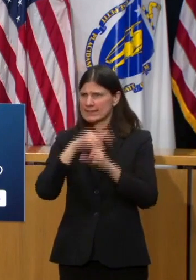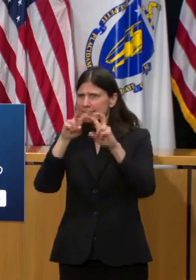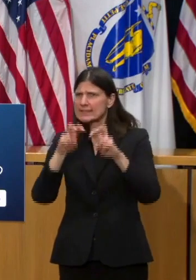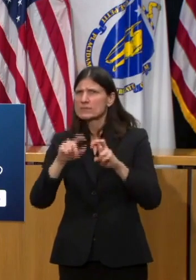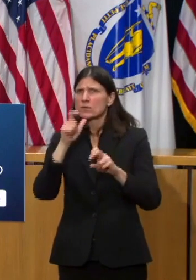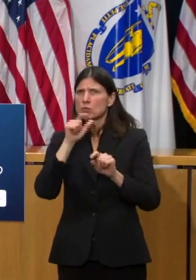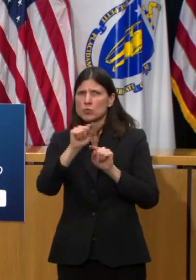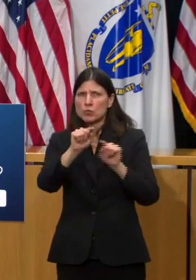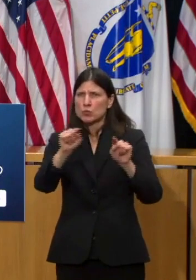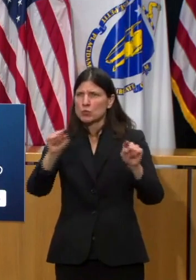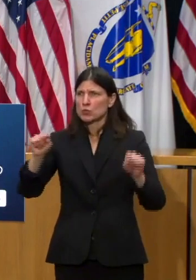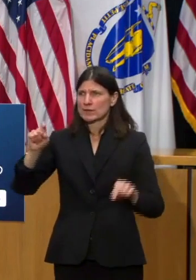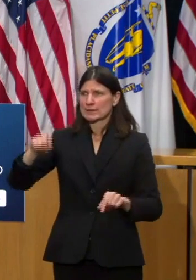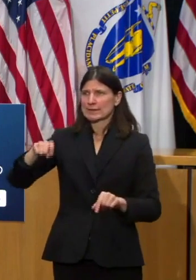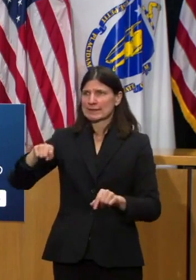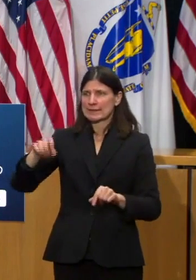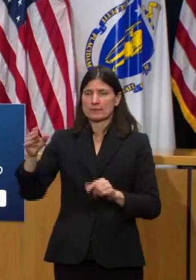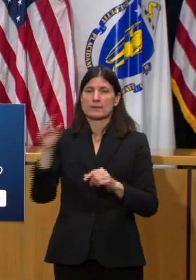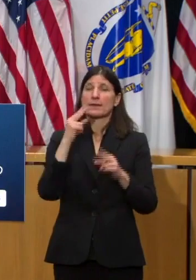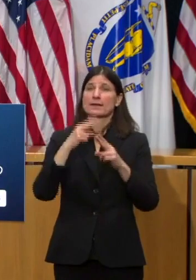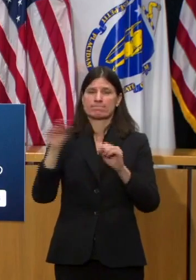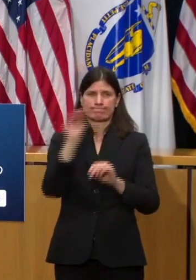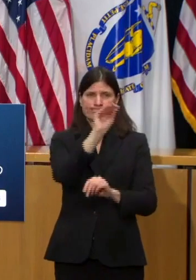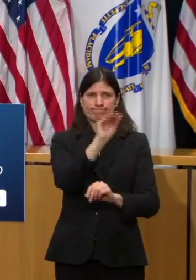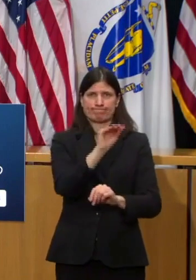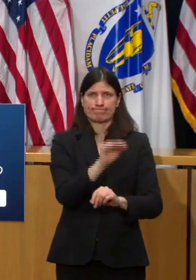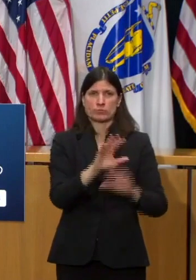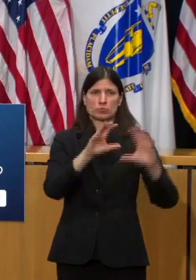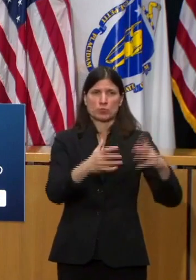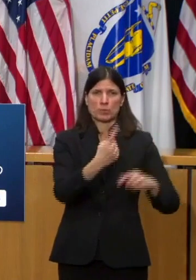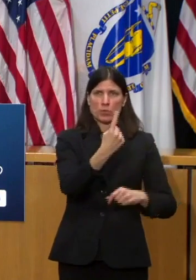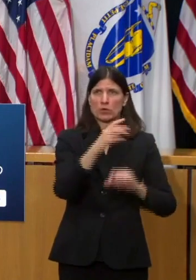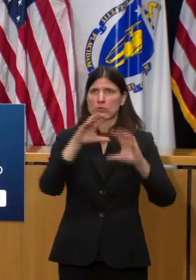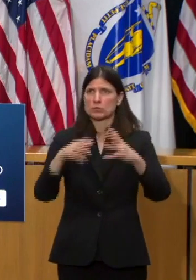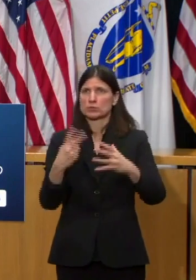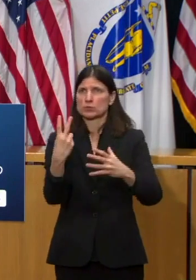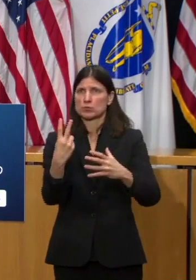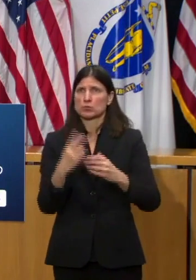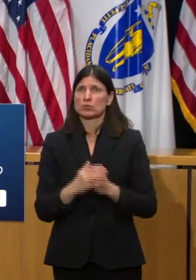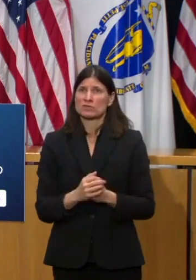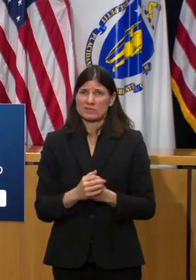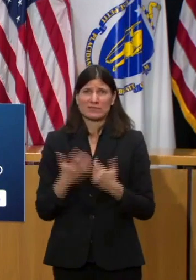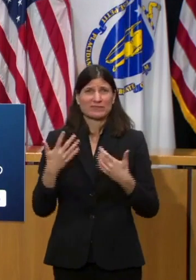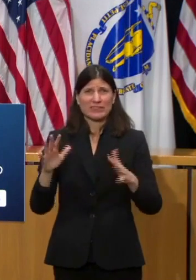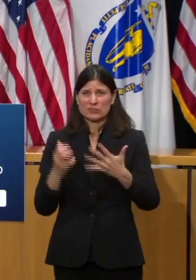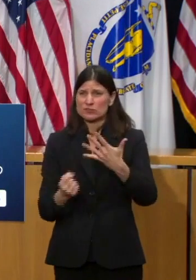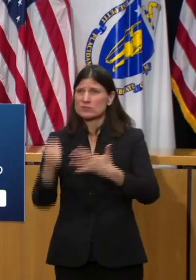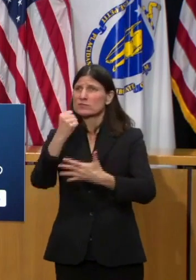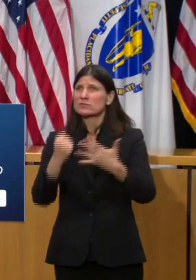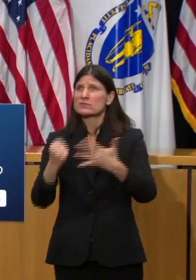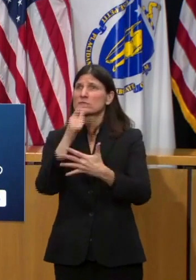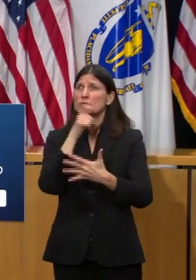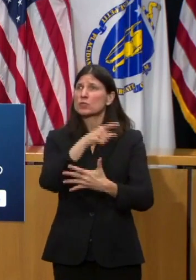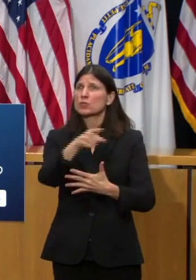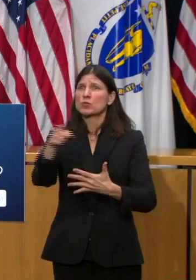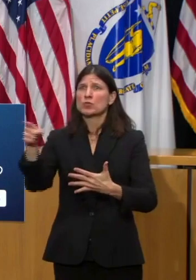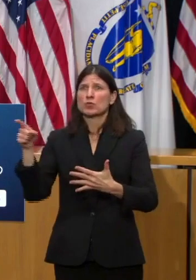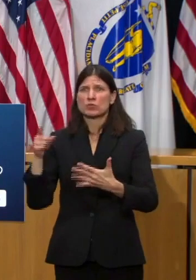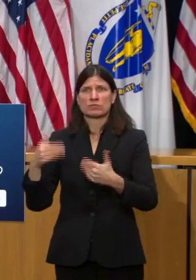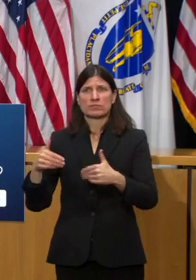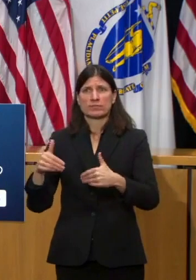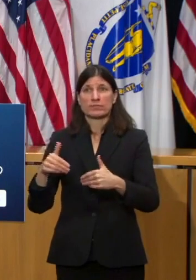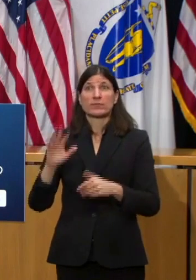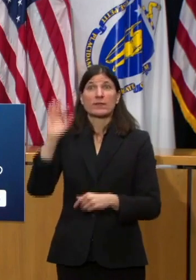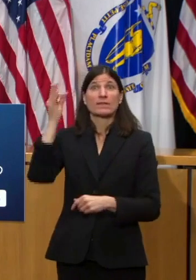sick. And we also put, the federal program around long-term care and SNFs